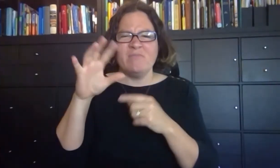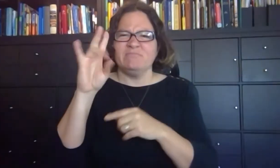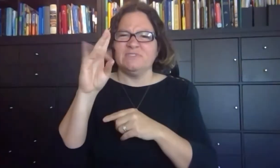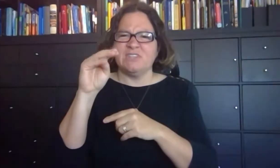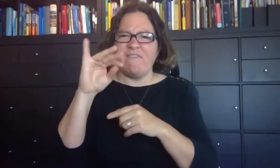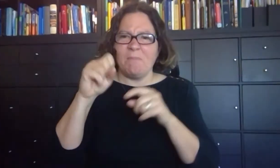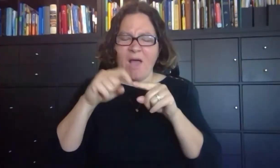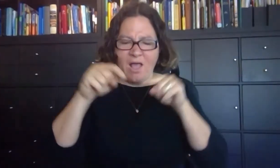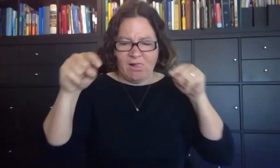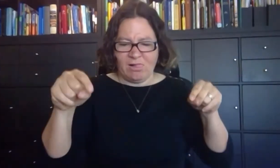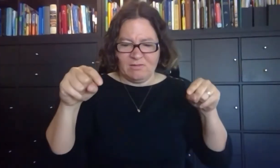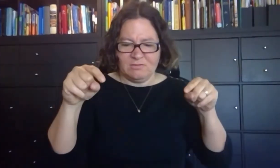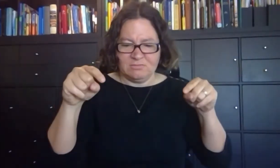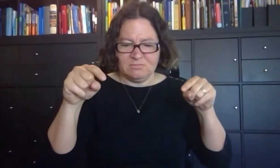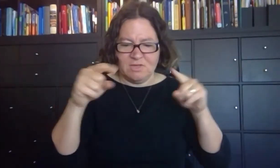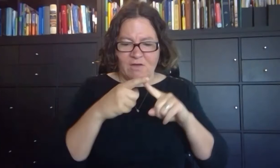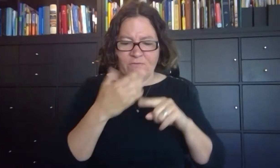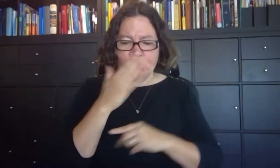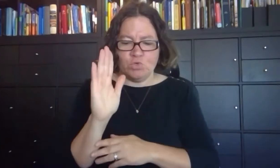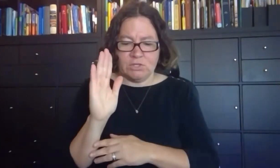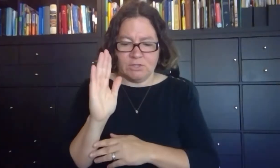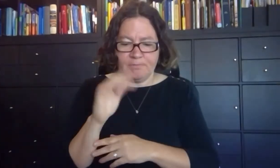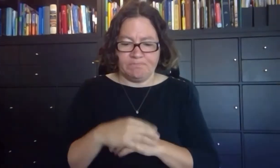about 7 miles from Jerusalem.